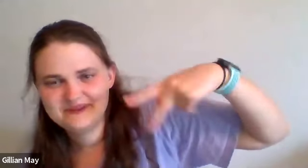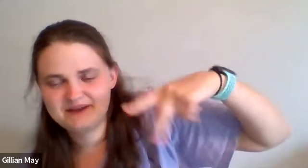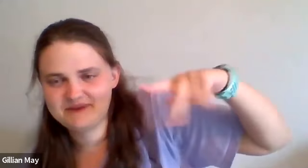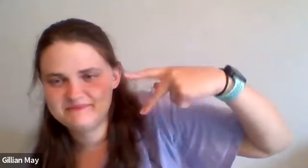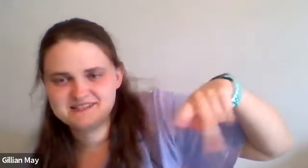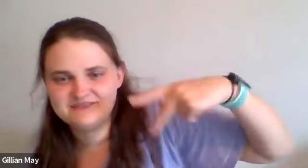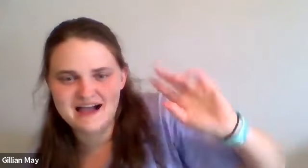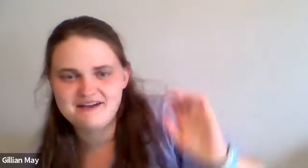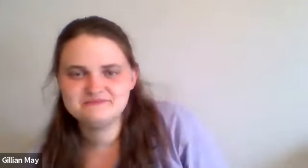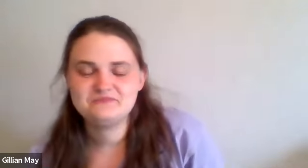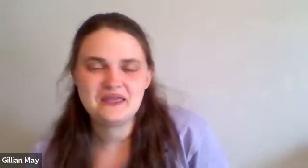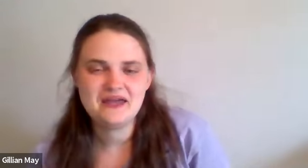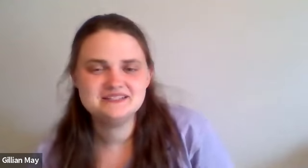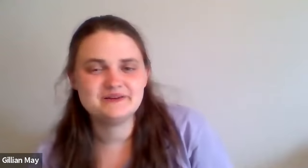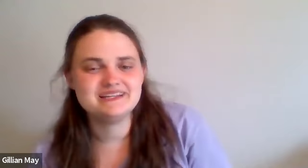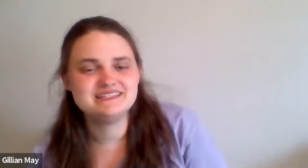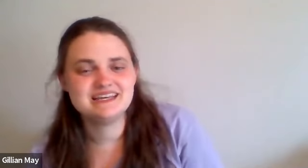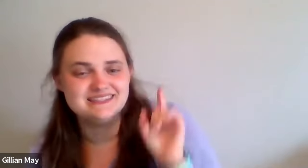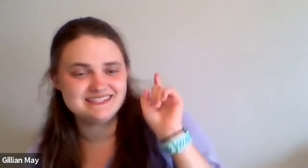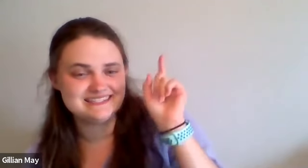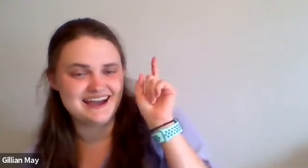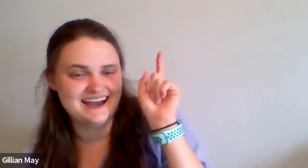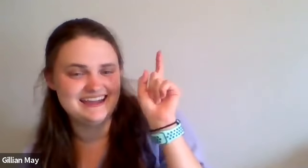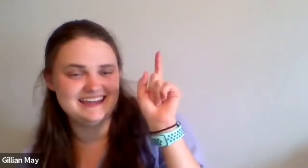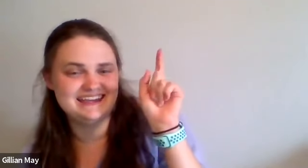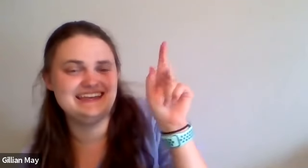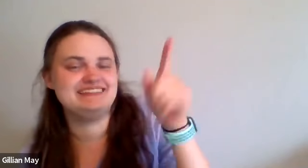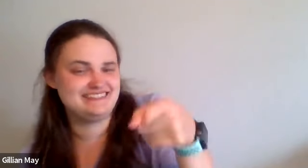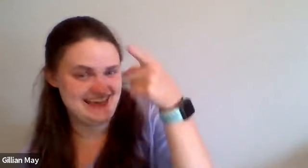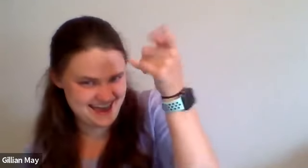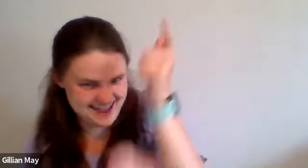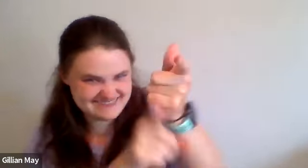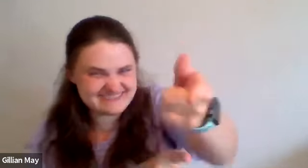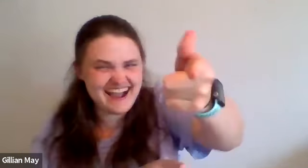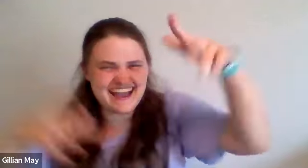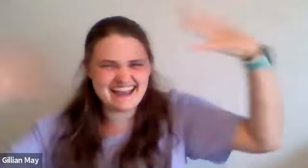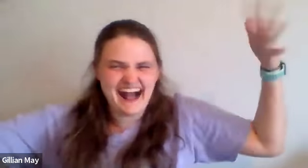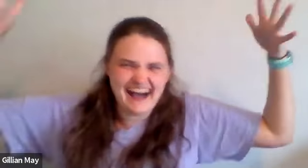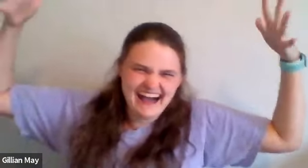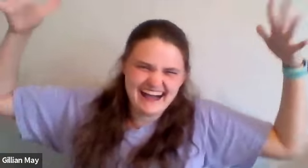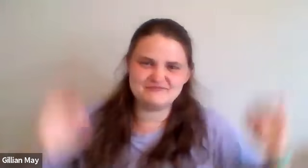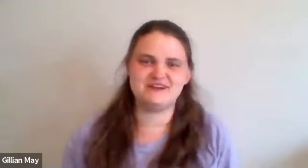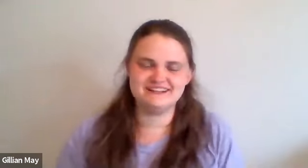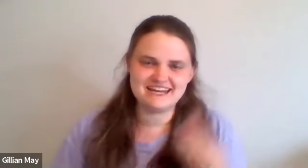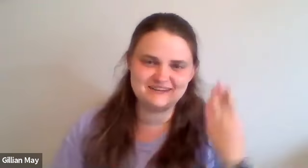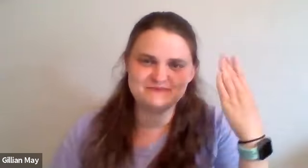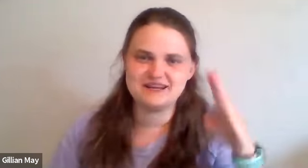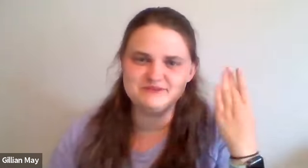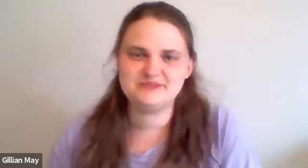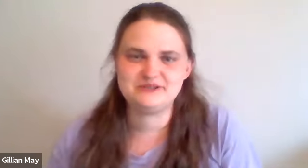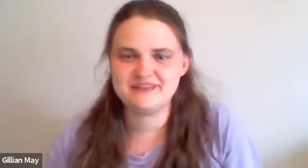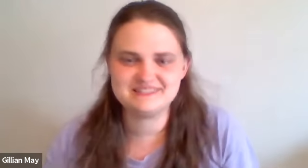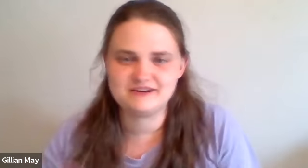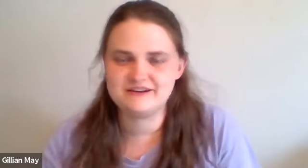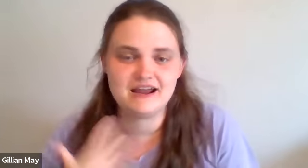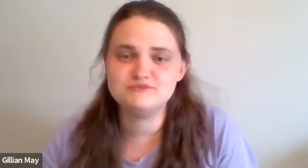I made myself laugh. So I said the sky is right. I'm sorry. Teddy responded with blue. That's sorry, right. I'm